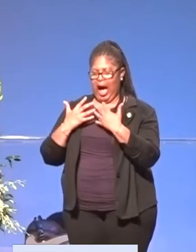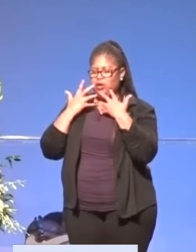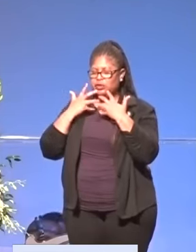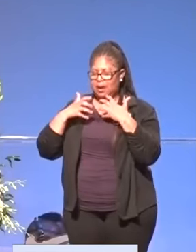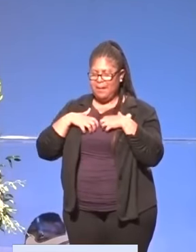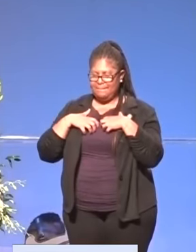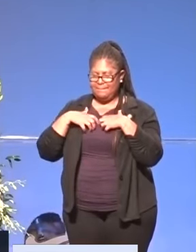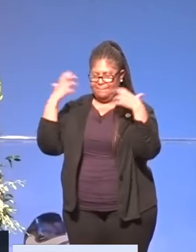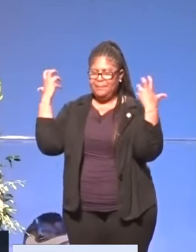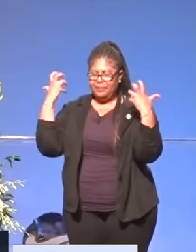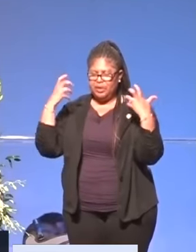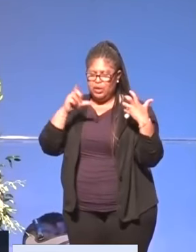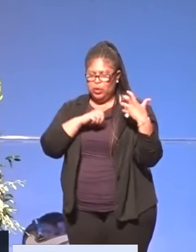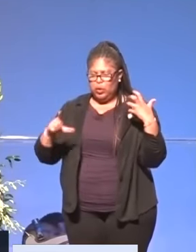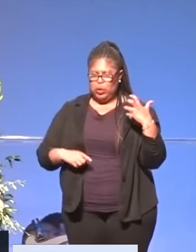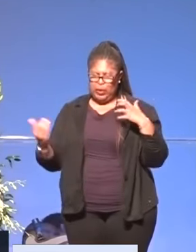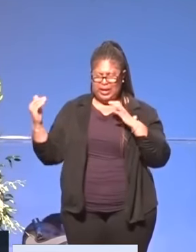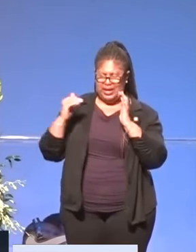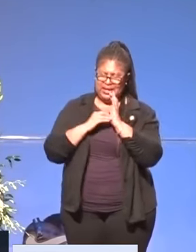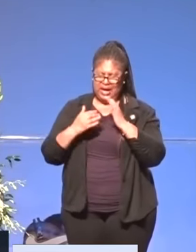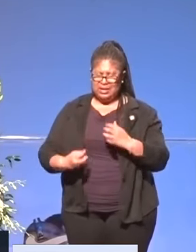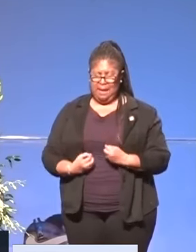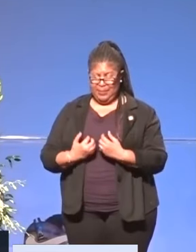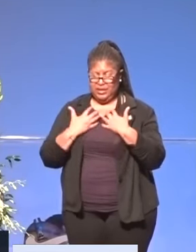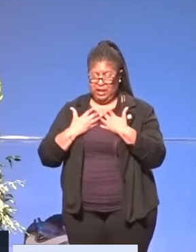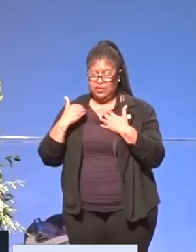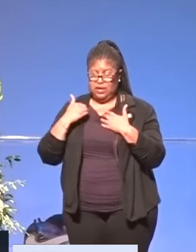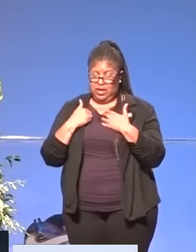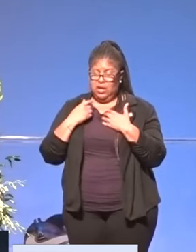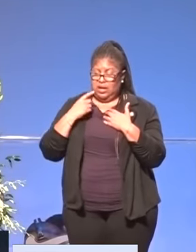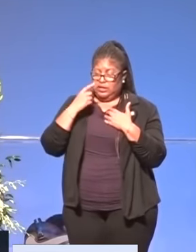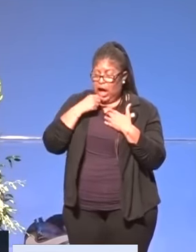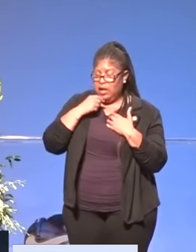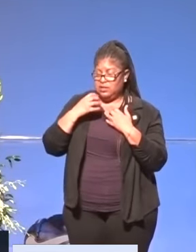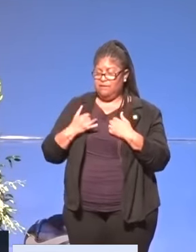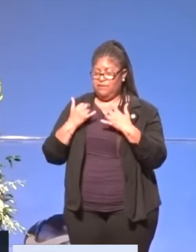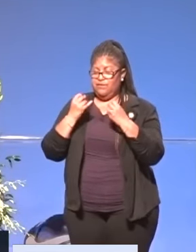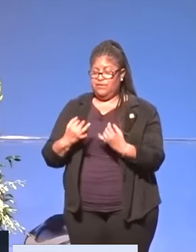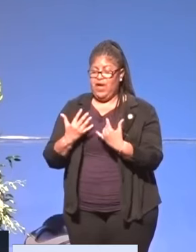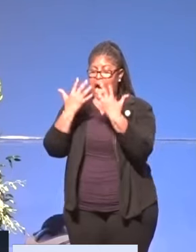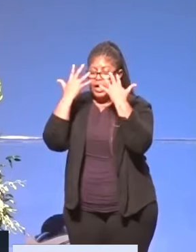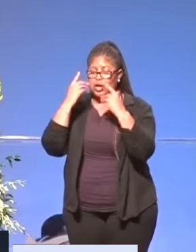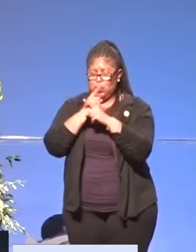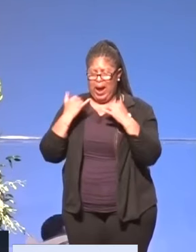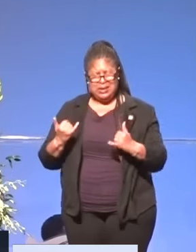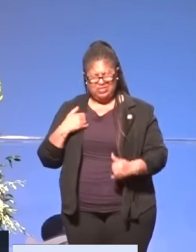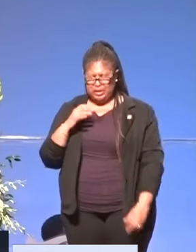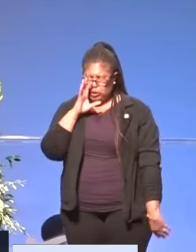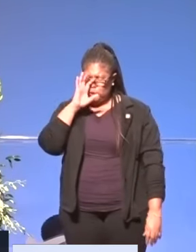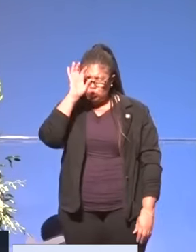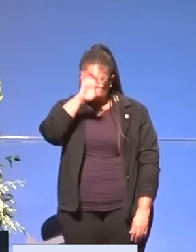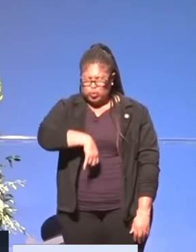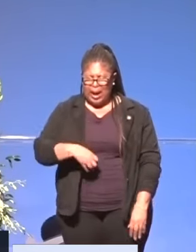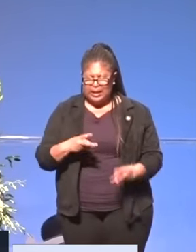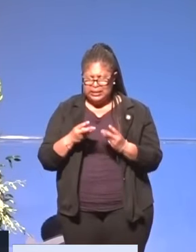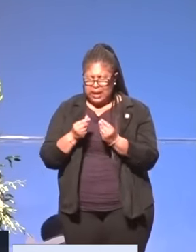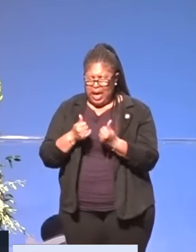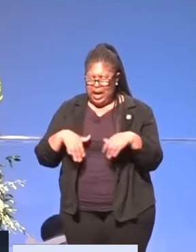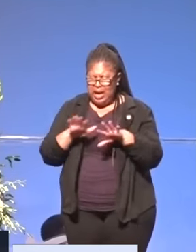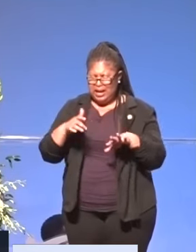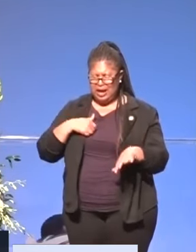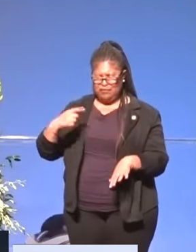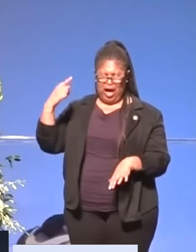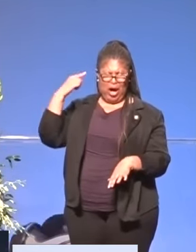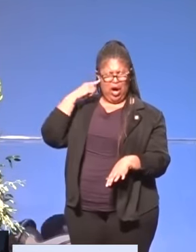anger. Ignite in us again clothing tongues of fire. God, right now we're in a strange land. And I heard the